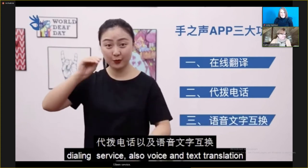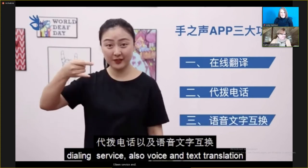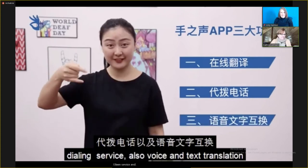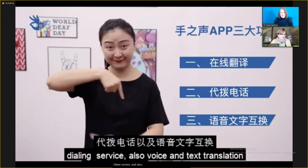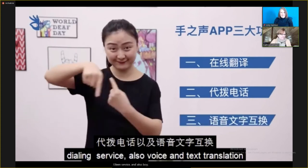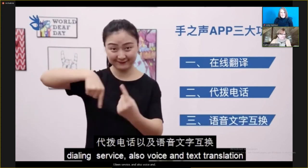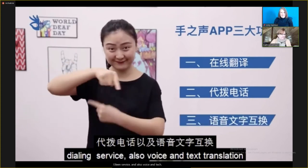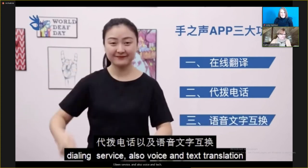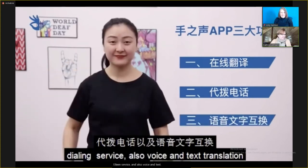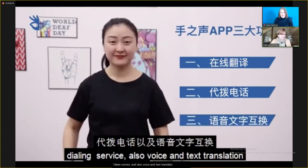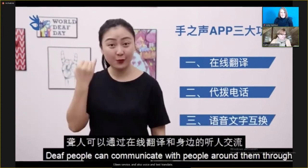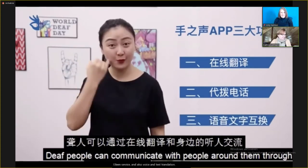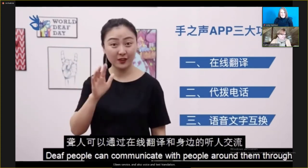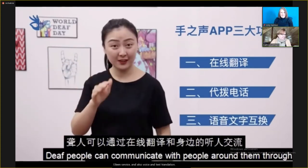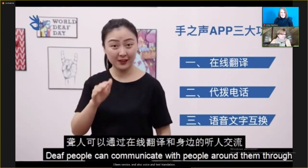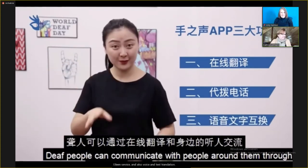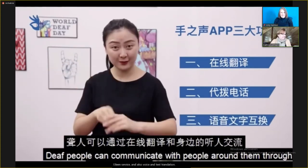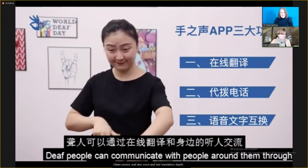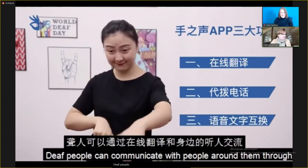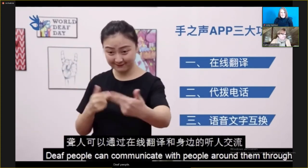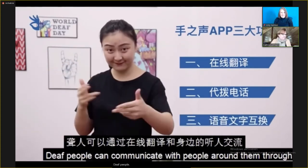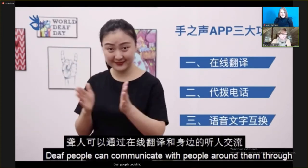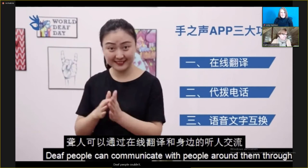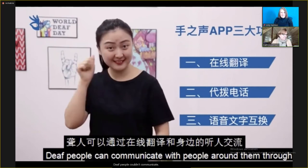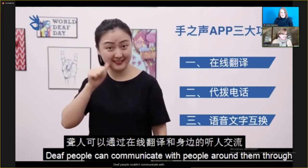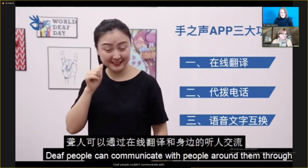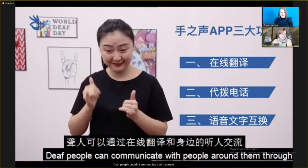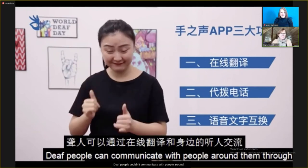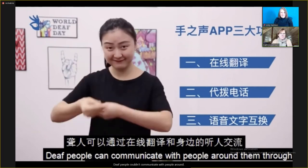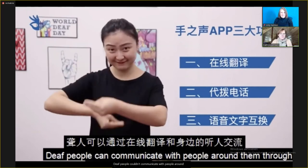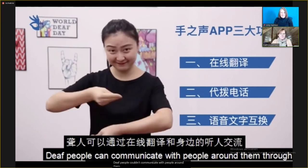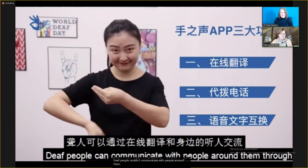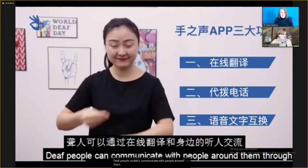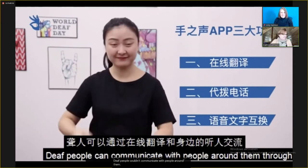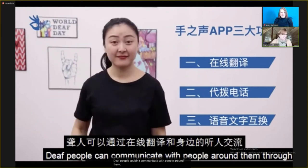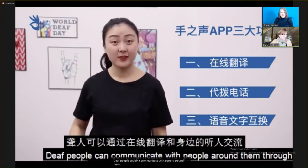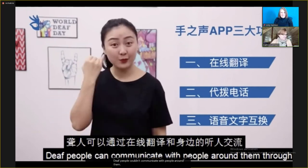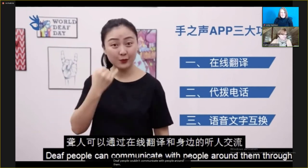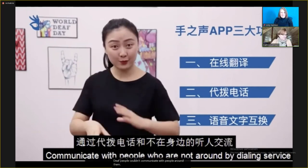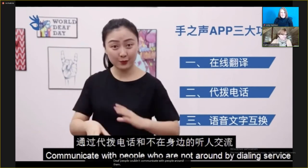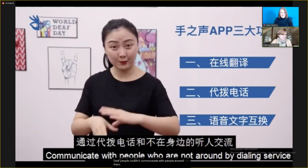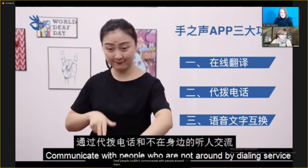and also voice and text translation. Deaf people can communicate with people around them